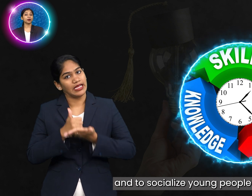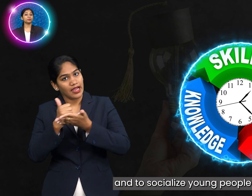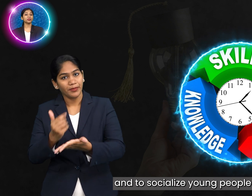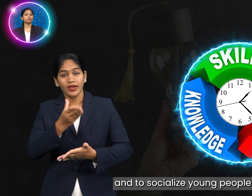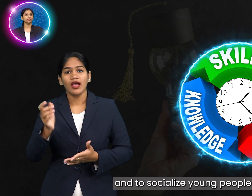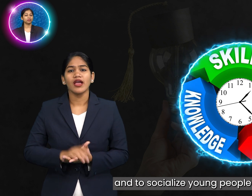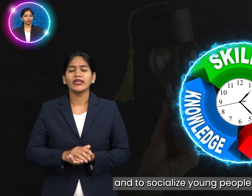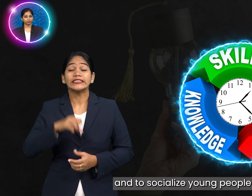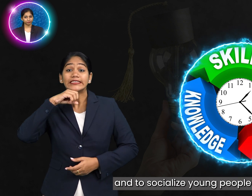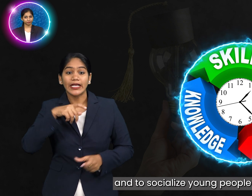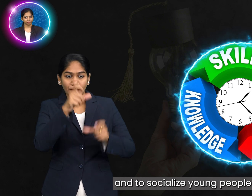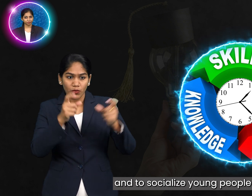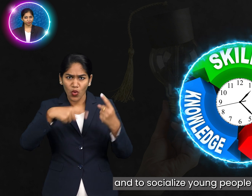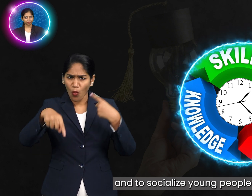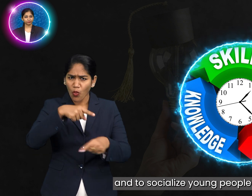socialize young people